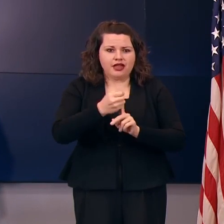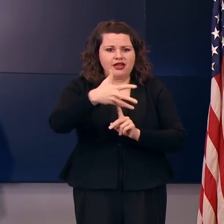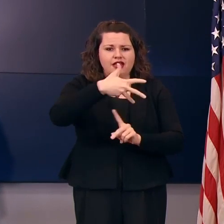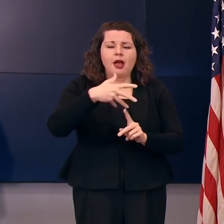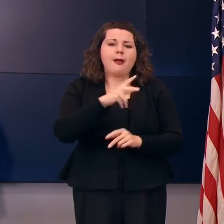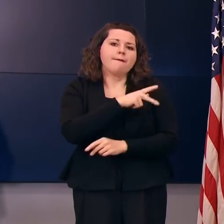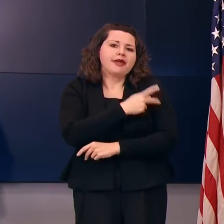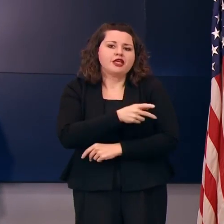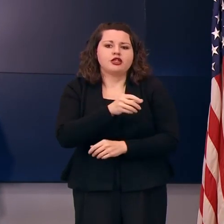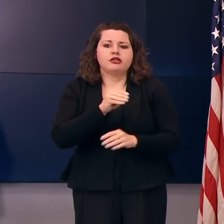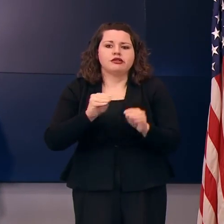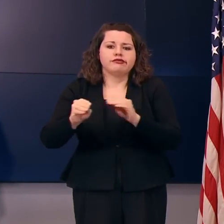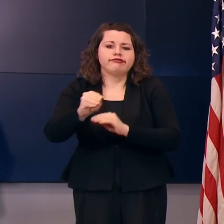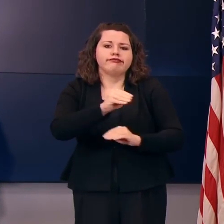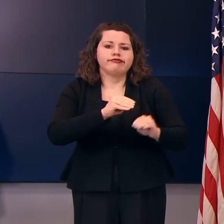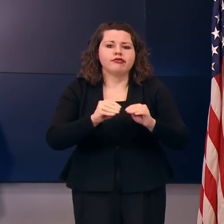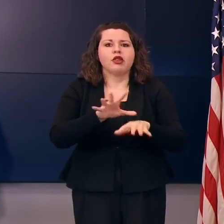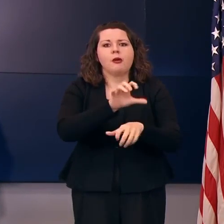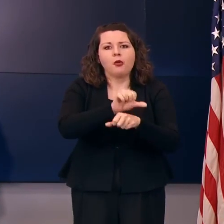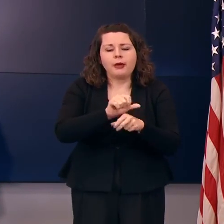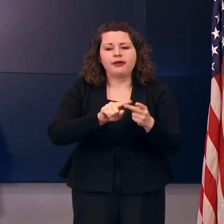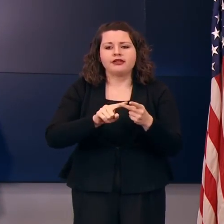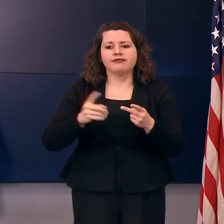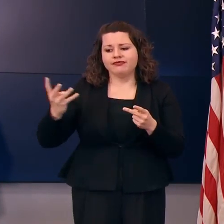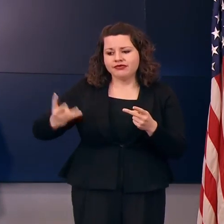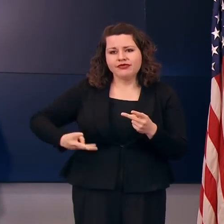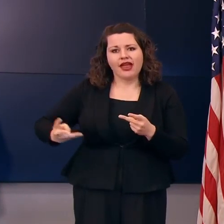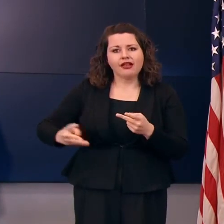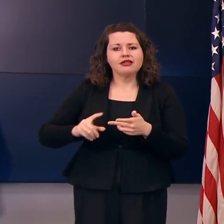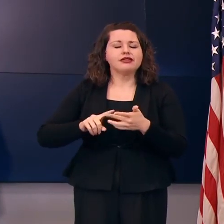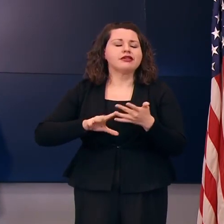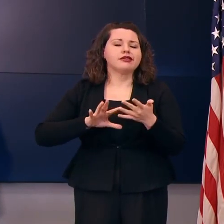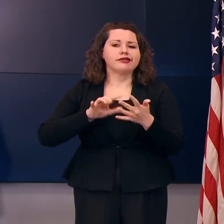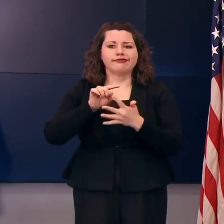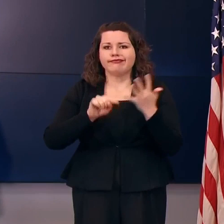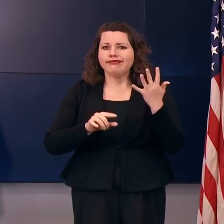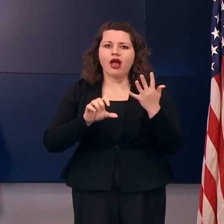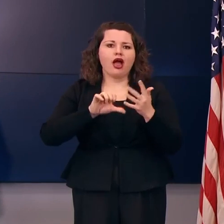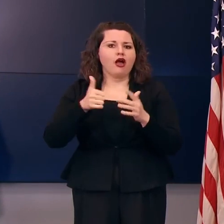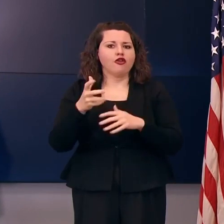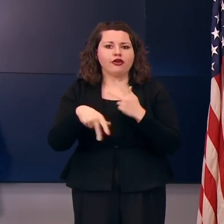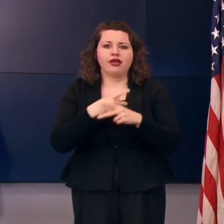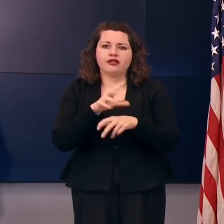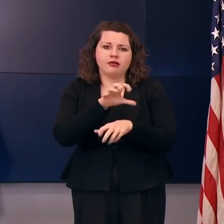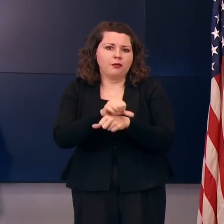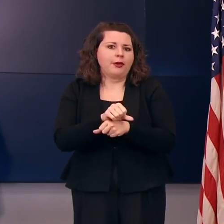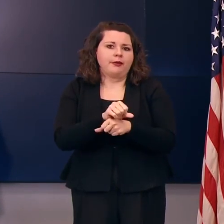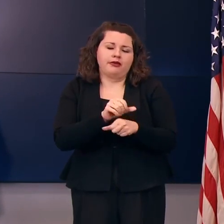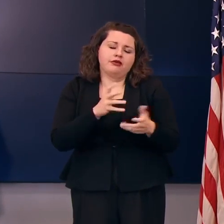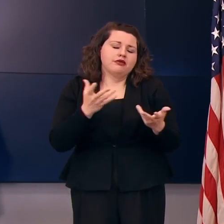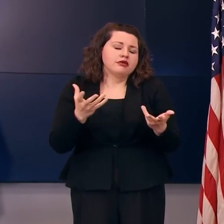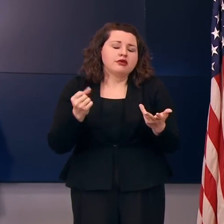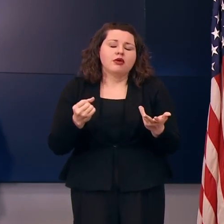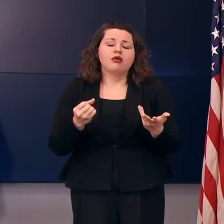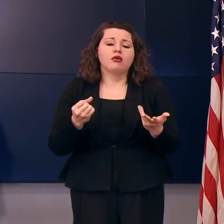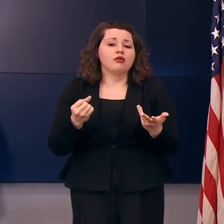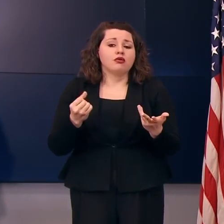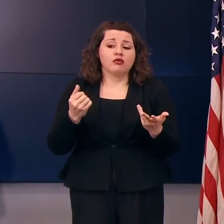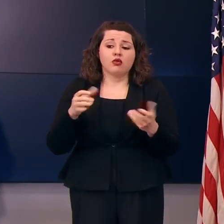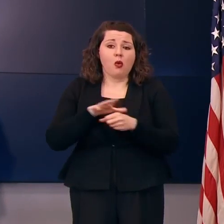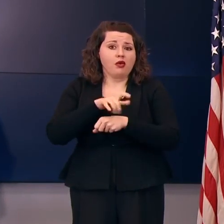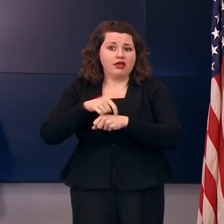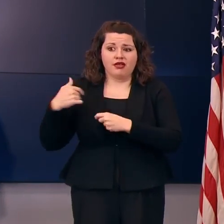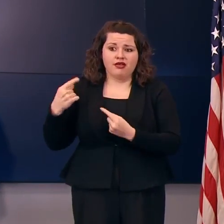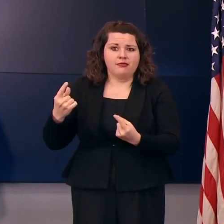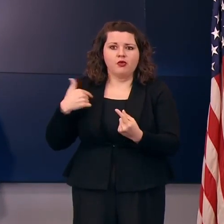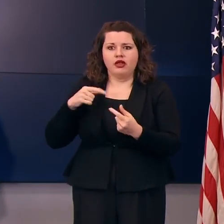of patients for appointments like dialysis or other things. And I think all along what we're trying to do as we learn more